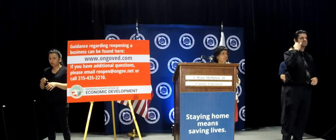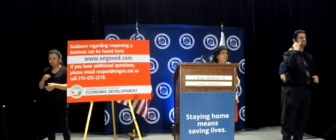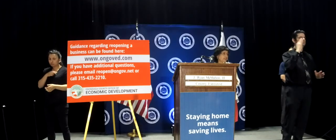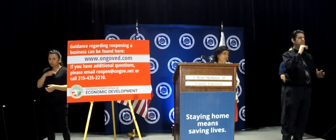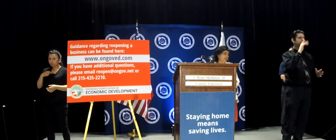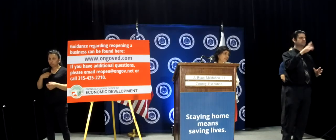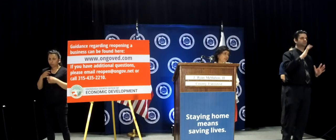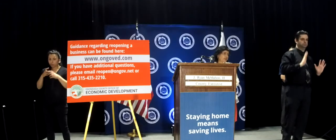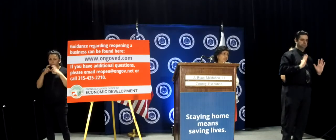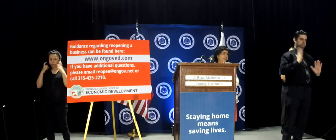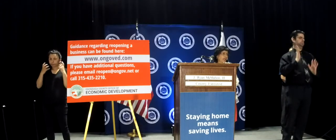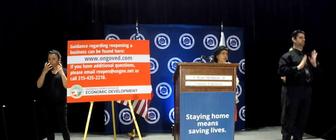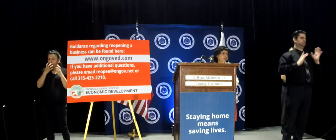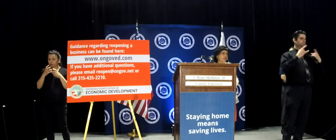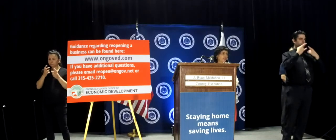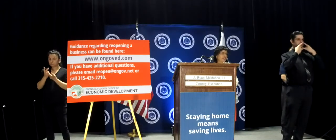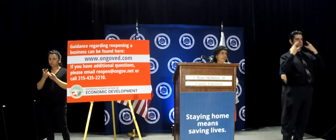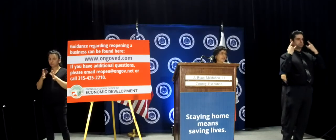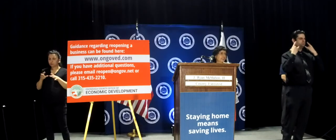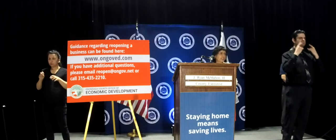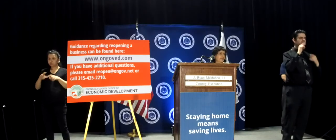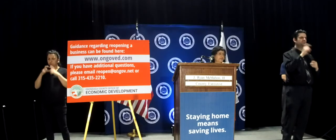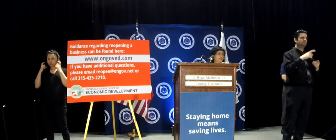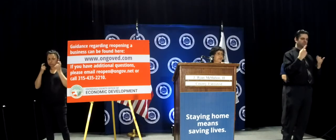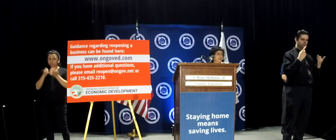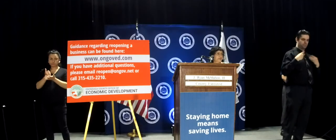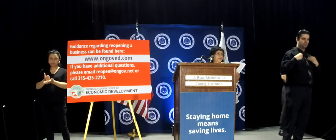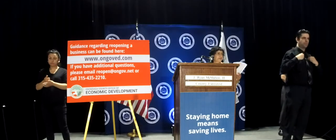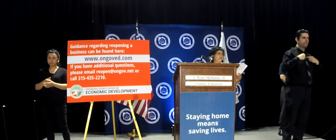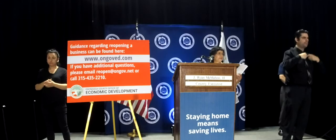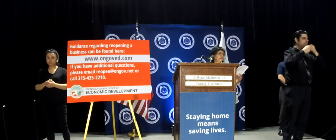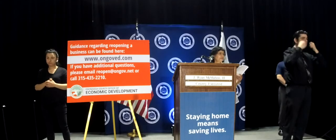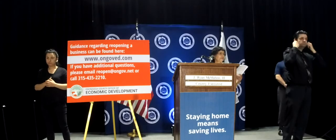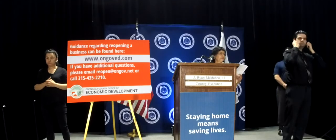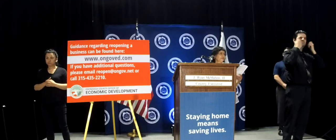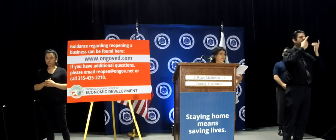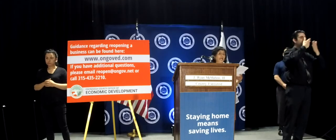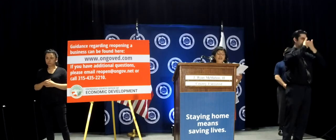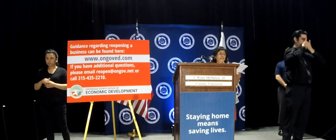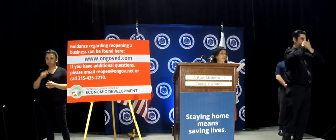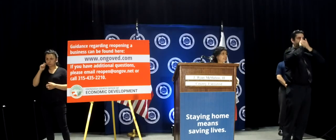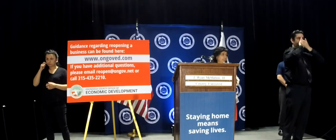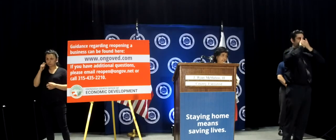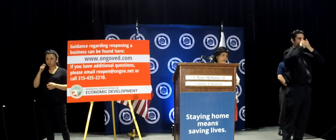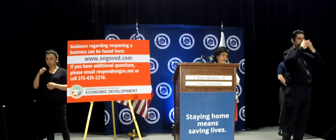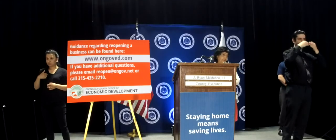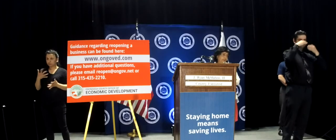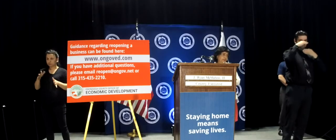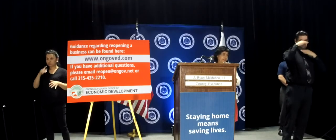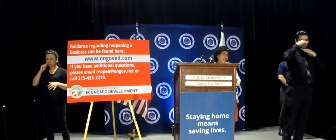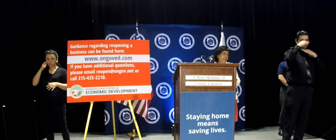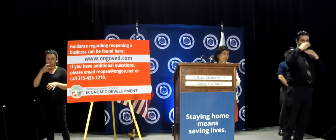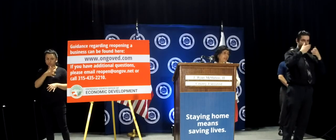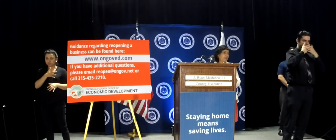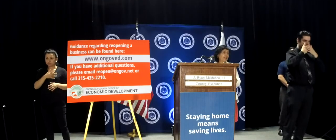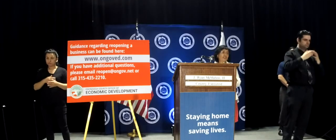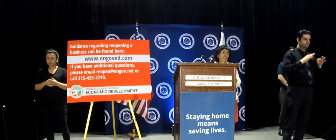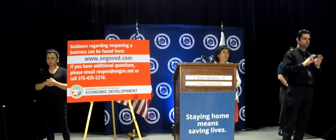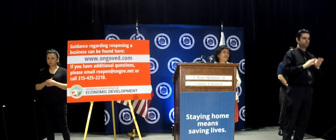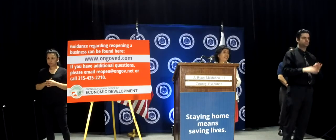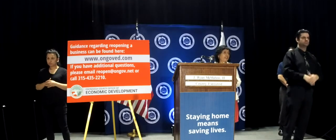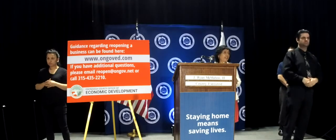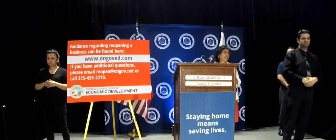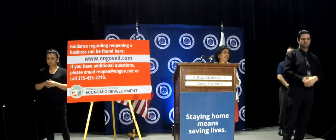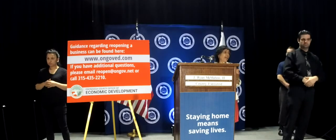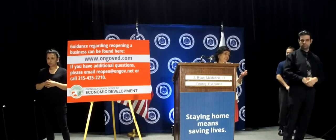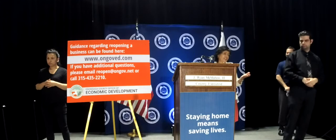helps significantly. So I would strongly recommend that. Have you been tested? I have not been tested. But